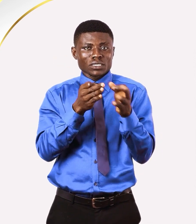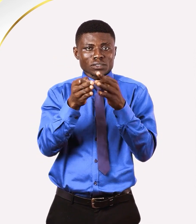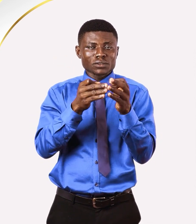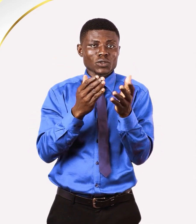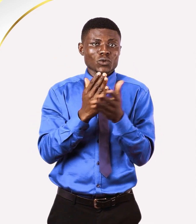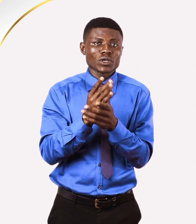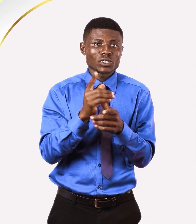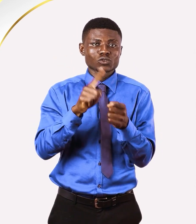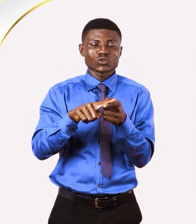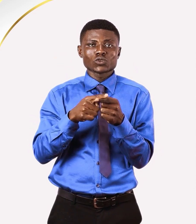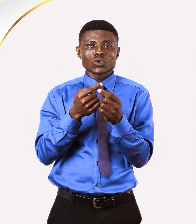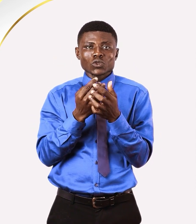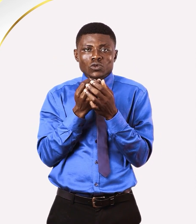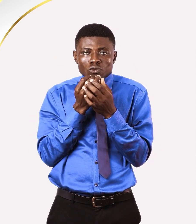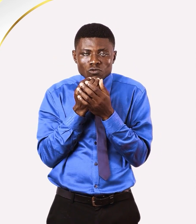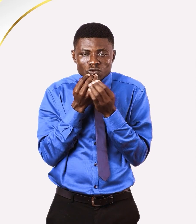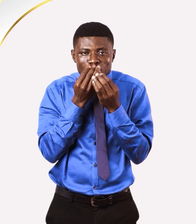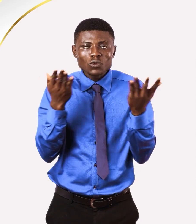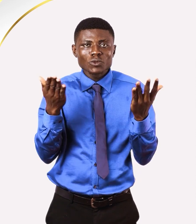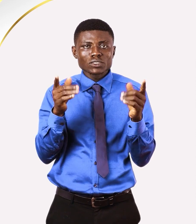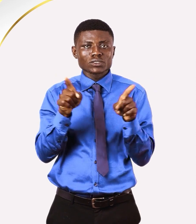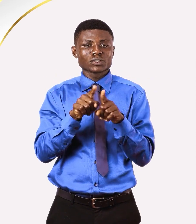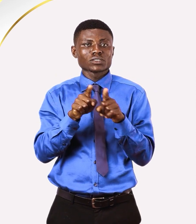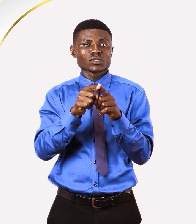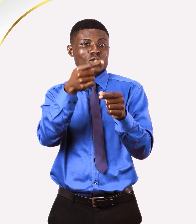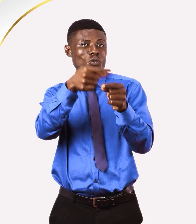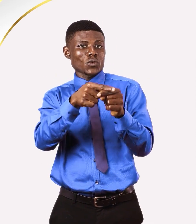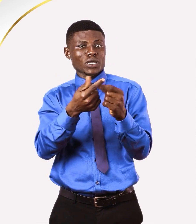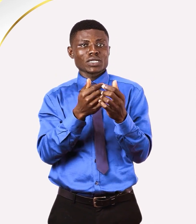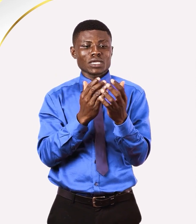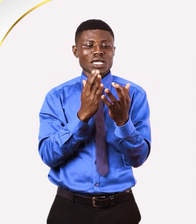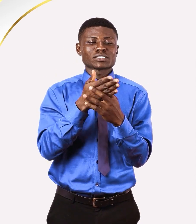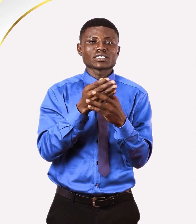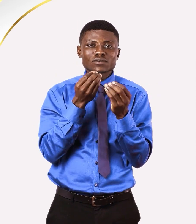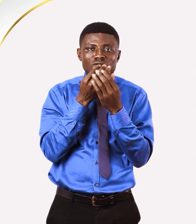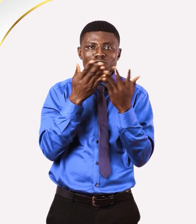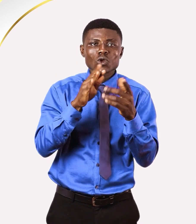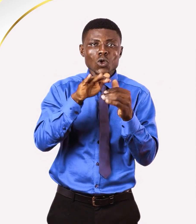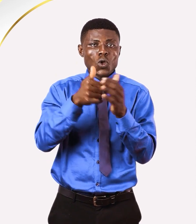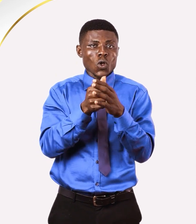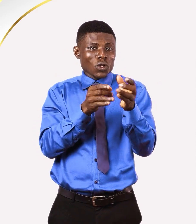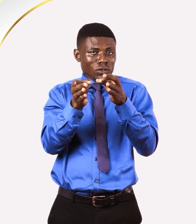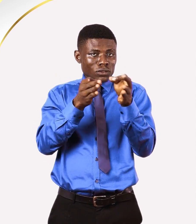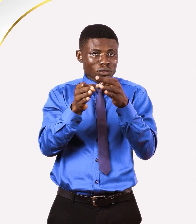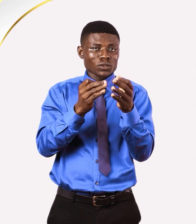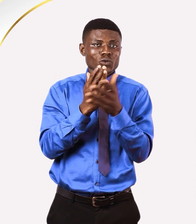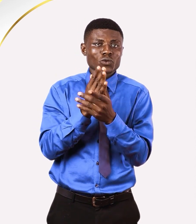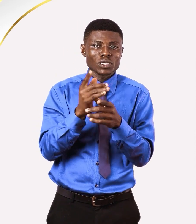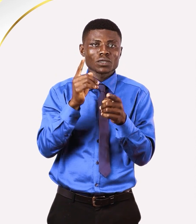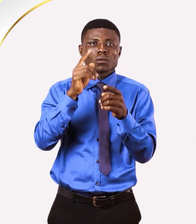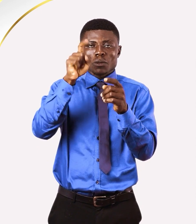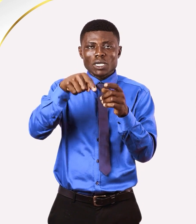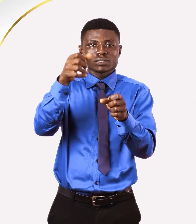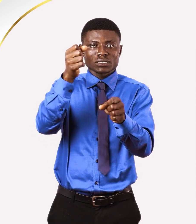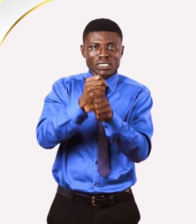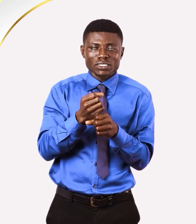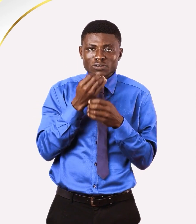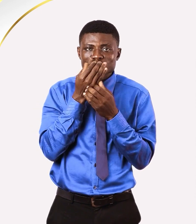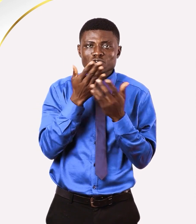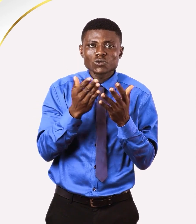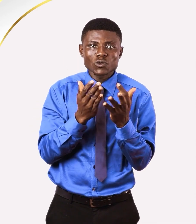Access. Definition. Right to information. Term. Access to information. Definition. Right